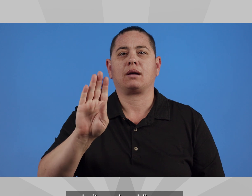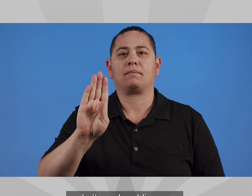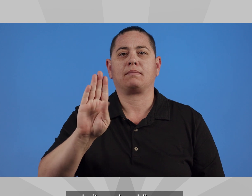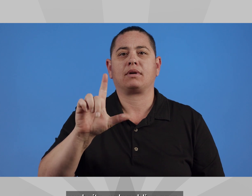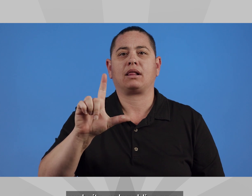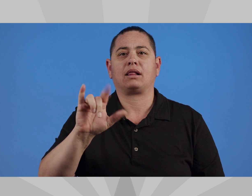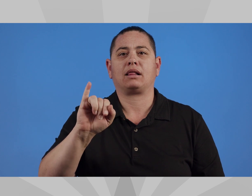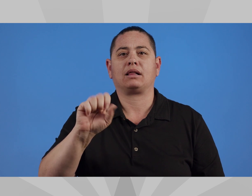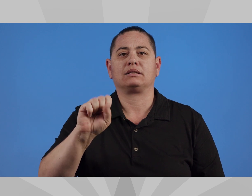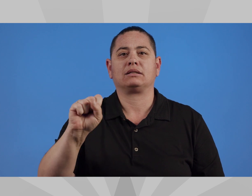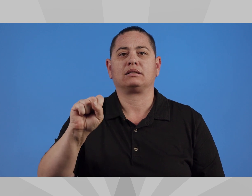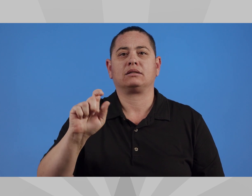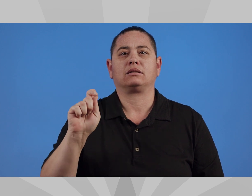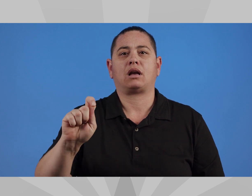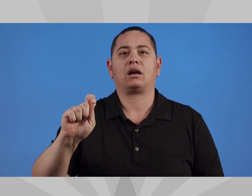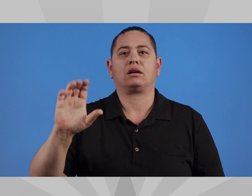selinabliss.com.